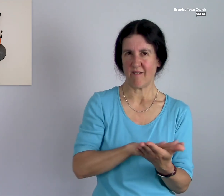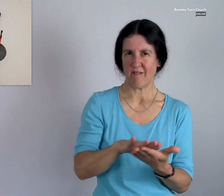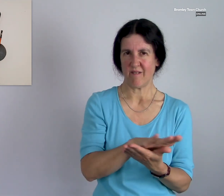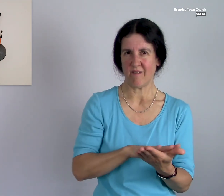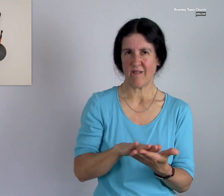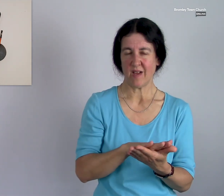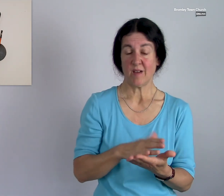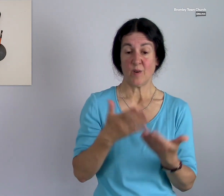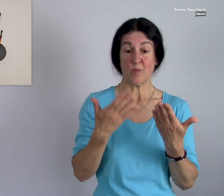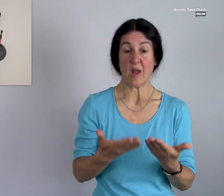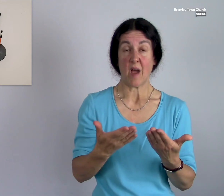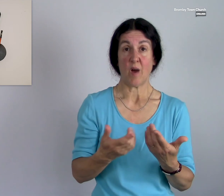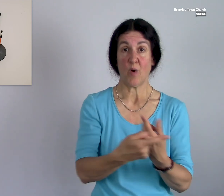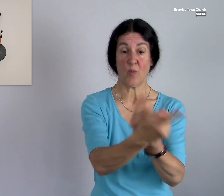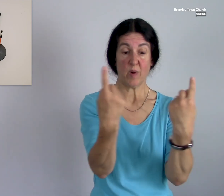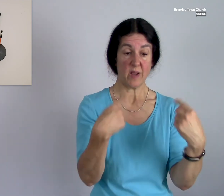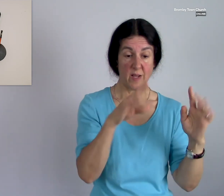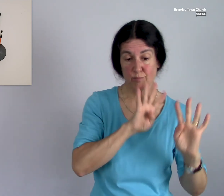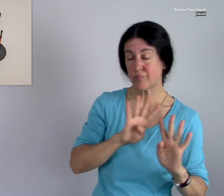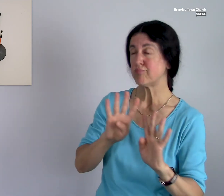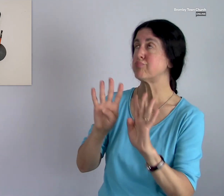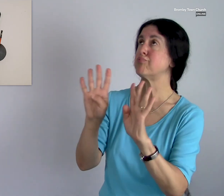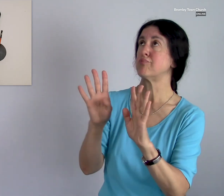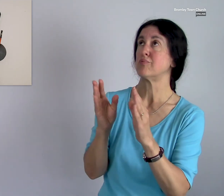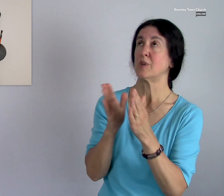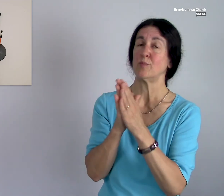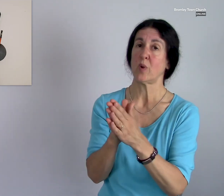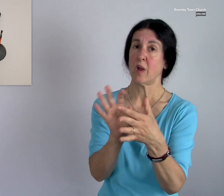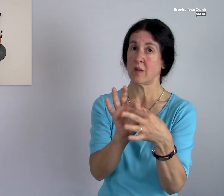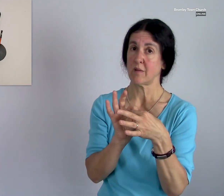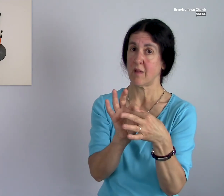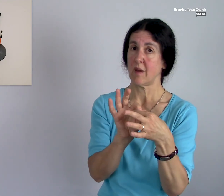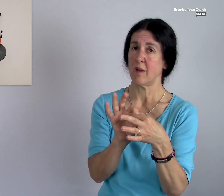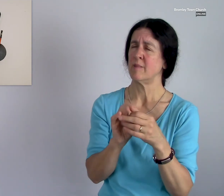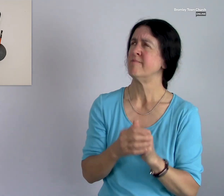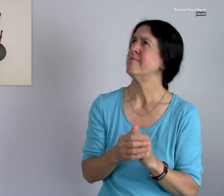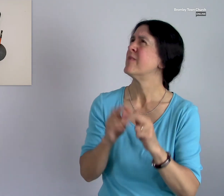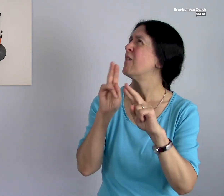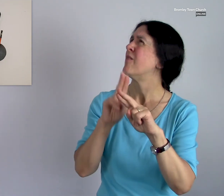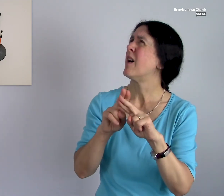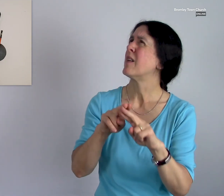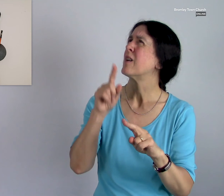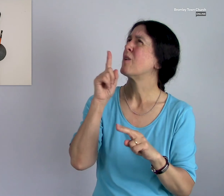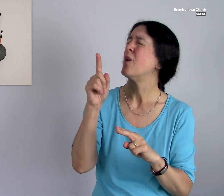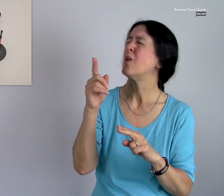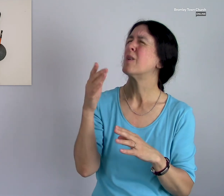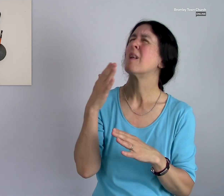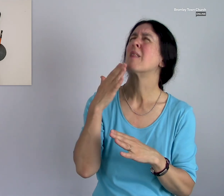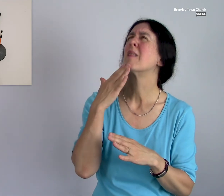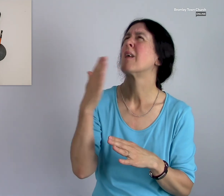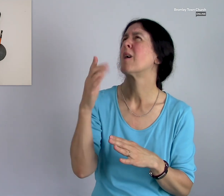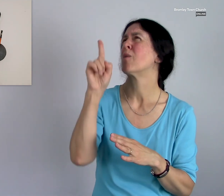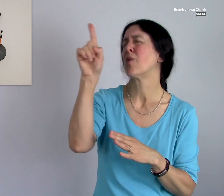right now. Let's pray together. Father God, I just want to thank you. I want to thank you that you are a God